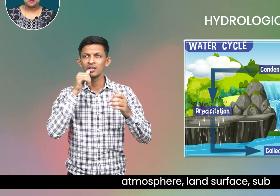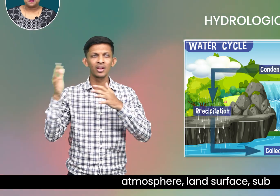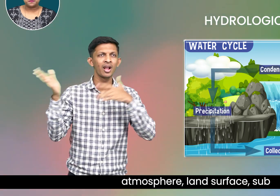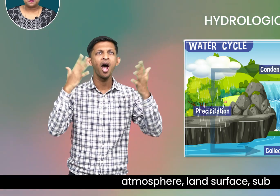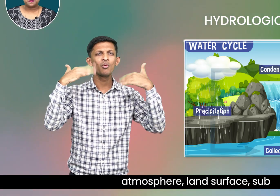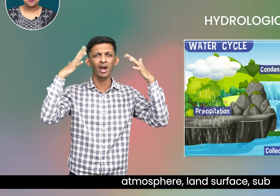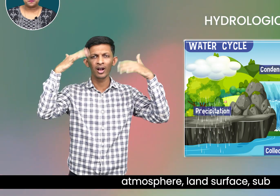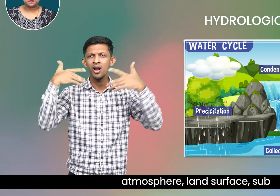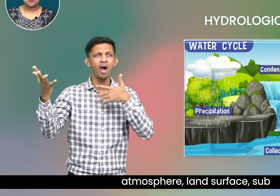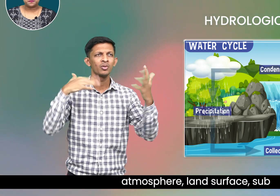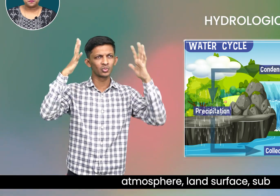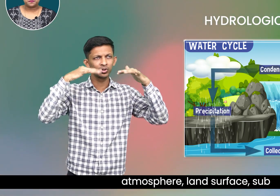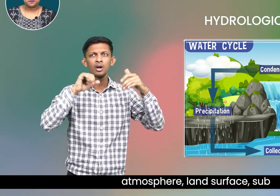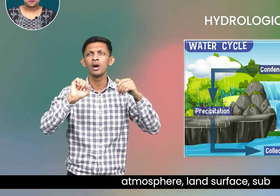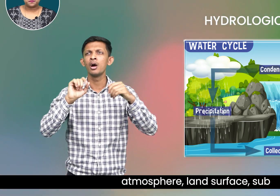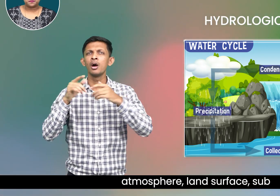atmosphere,